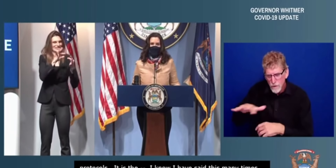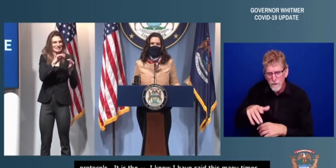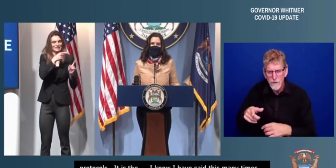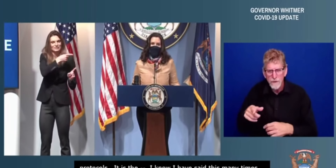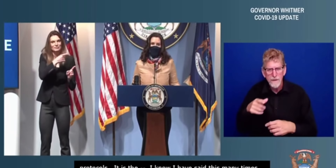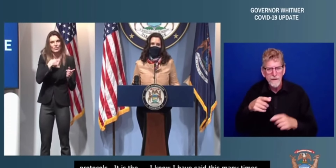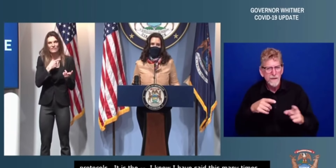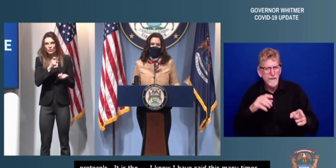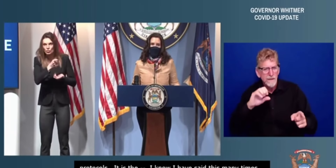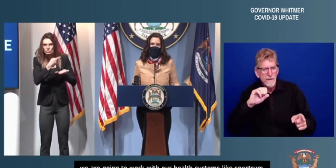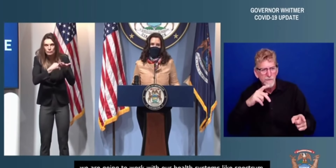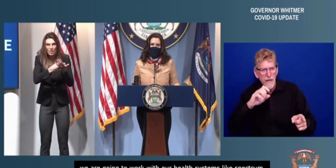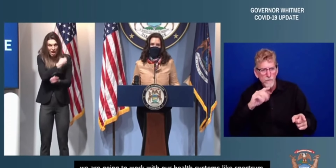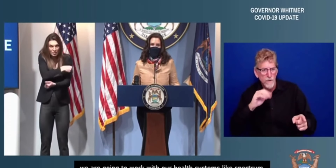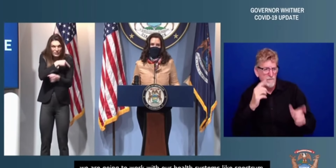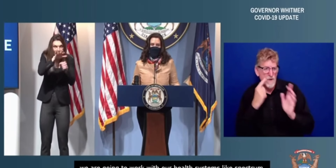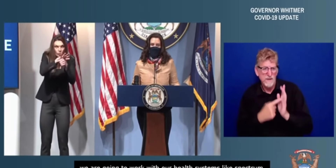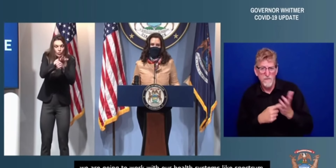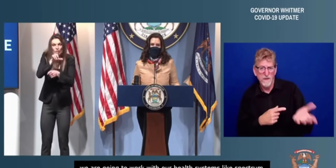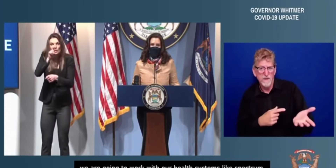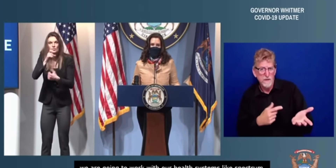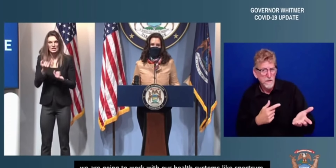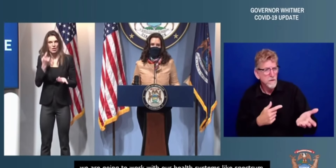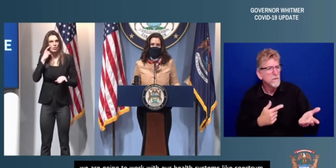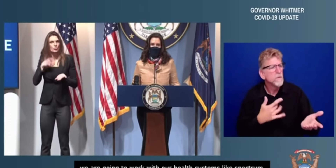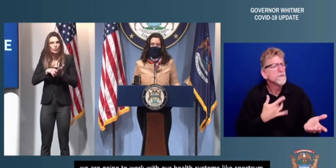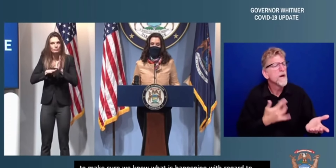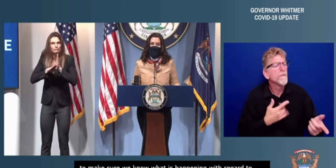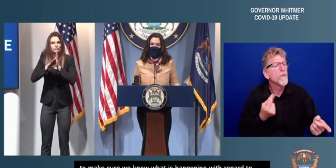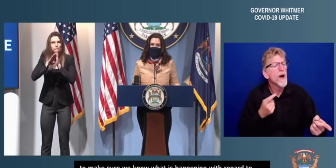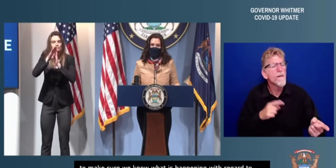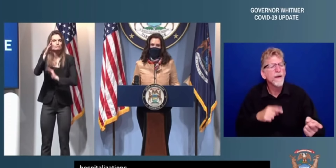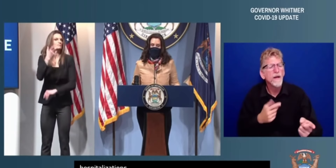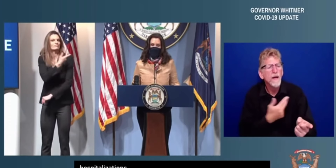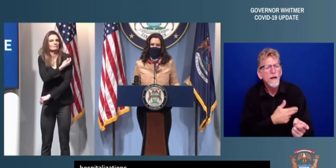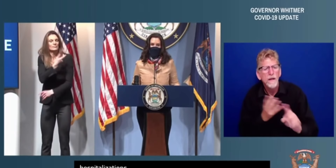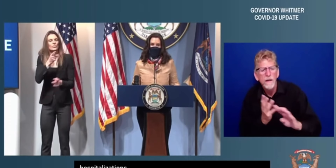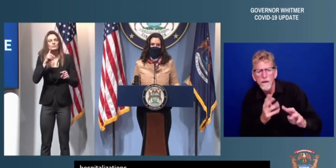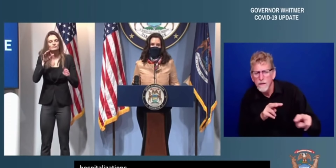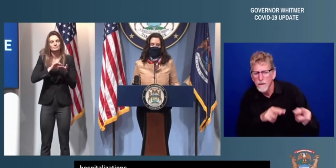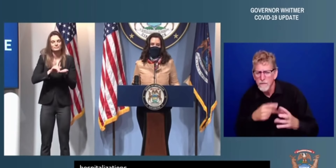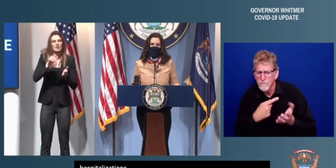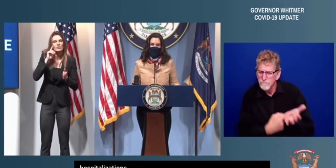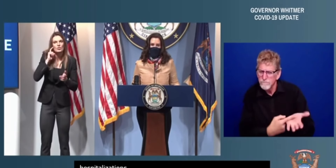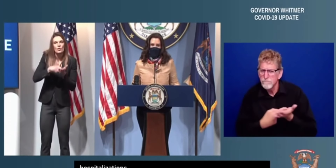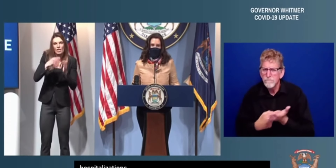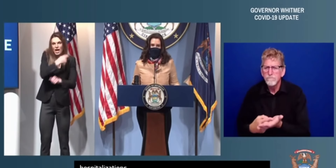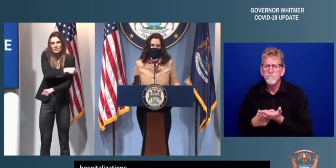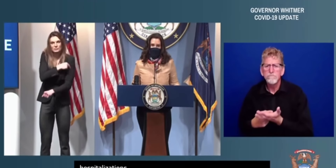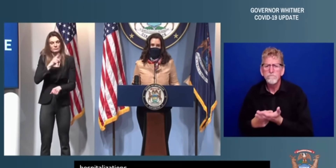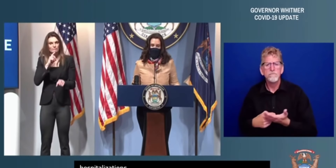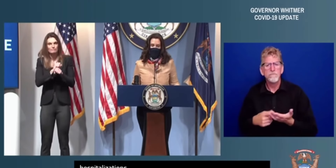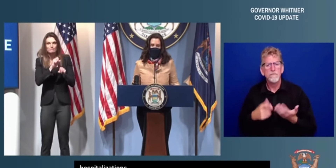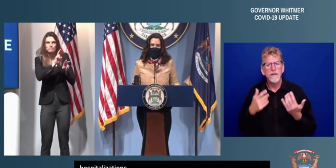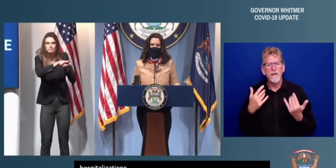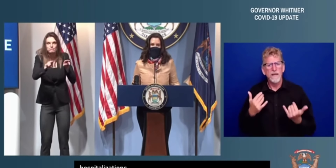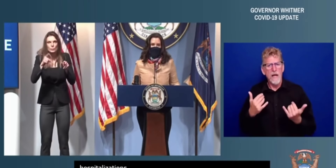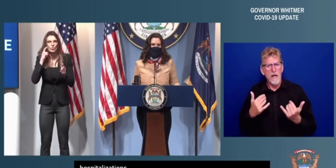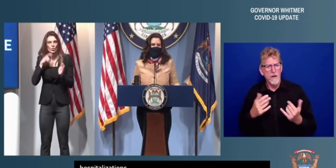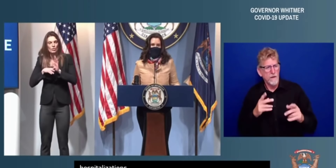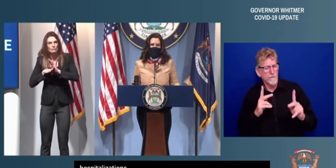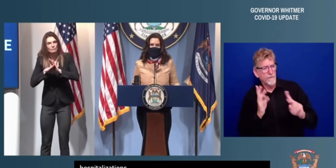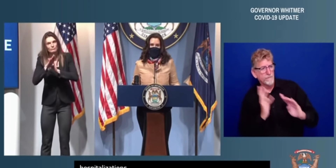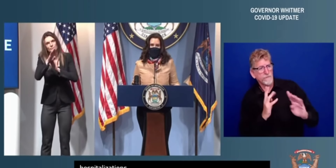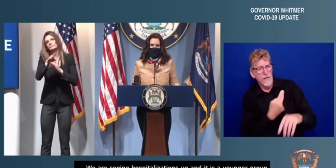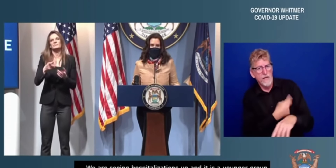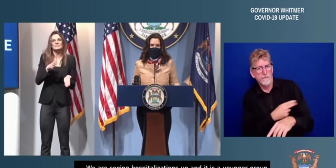hospitalizations. We know that right now we are seeing hospitalizations up. It's a younger group of people. The mortality rates are lower.